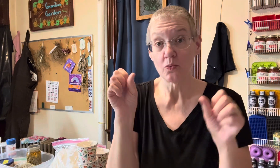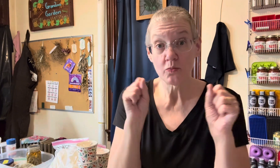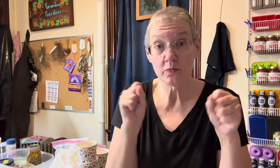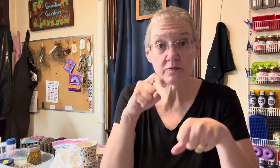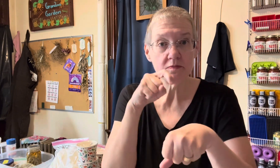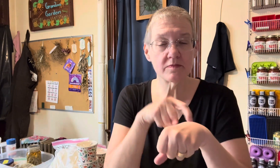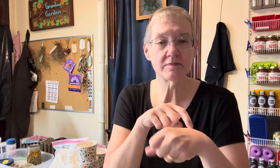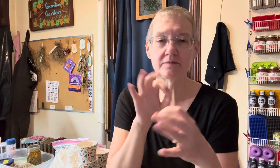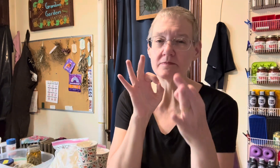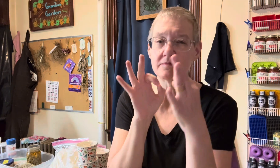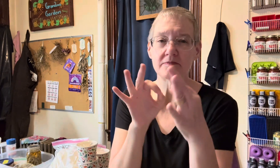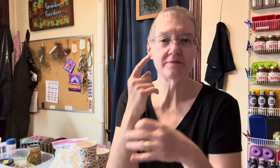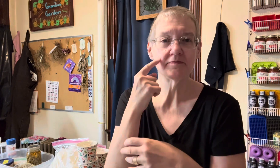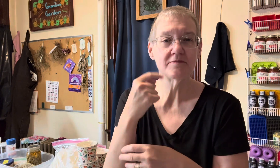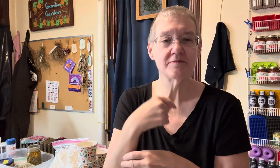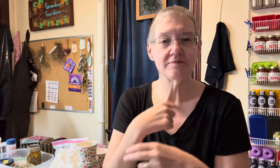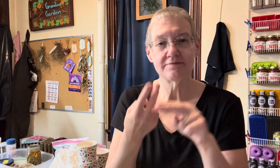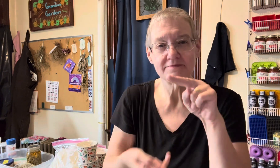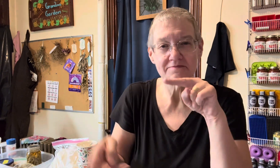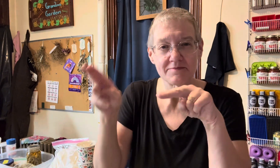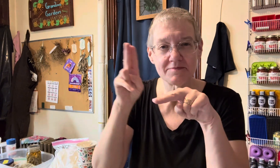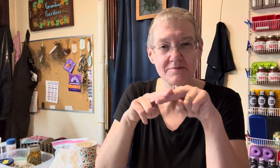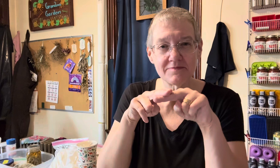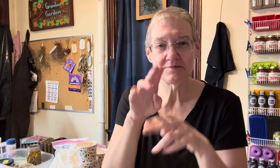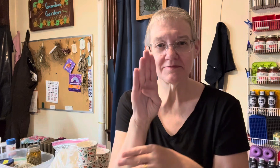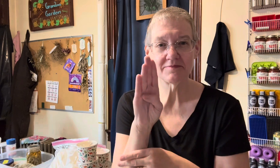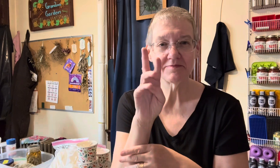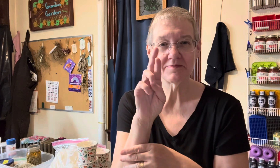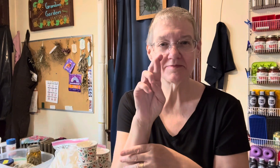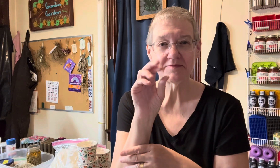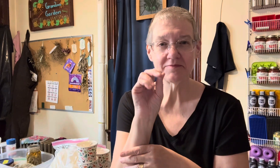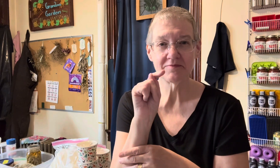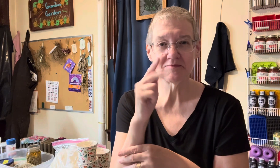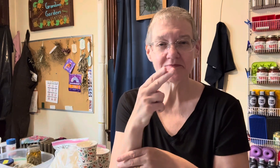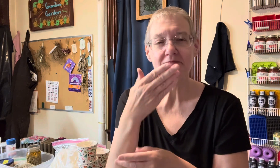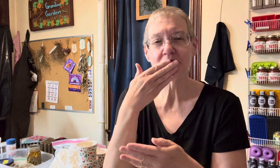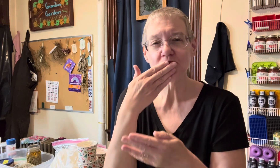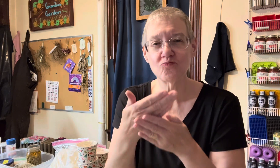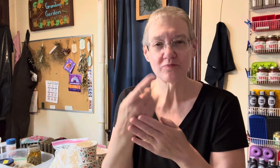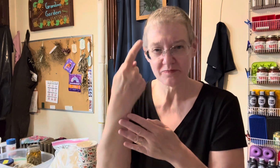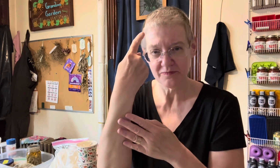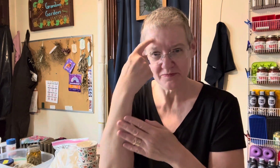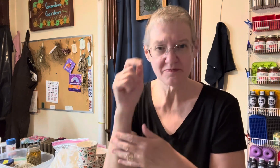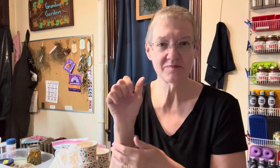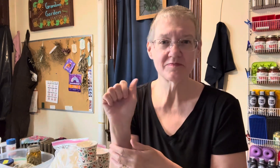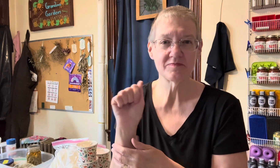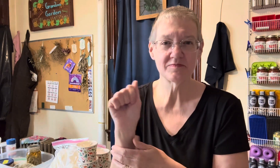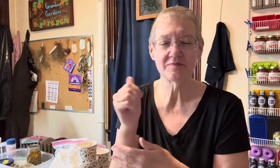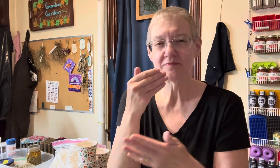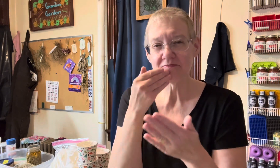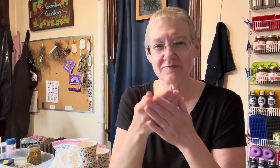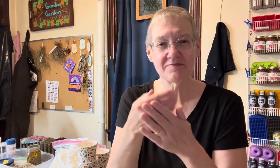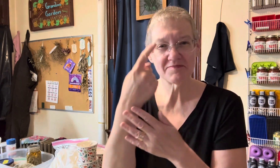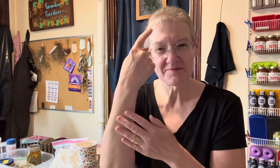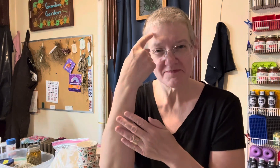people. So wintertime is a perfect time for me to increase my broth consumption because that's good